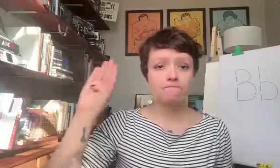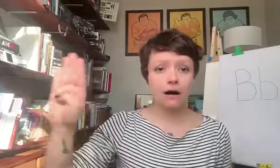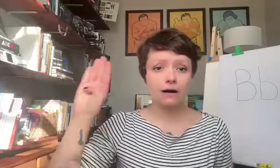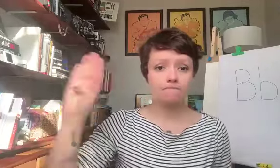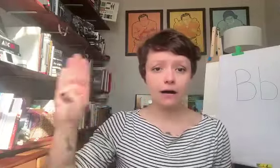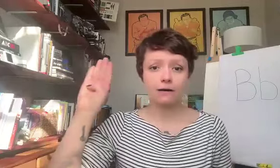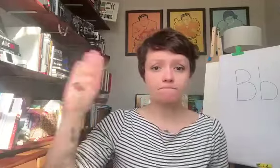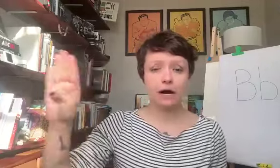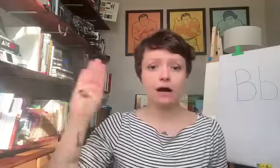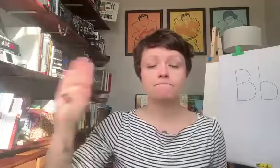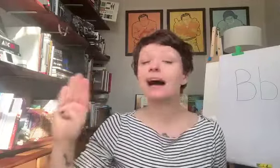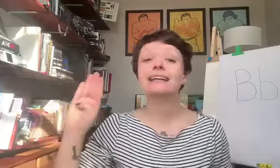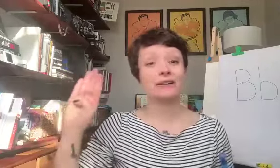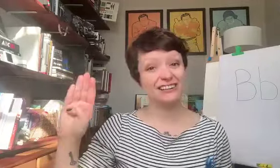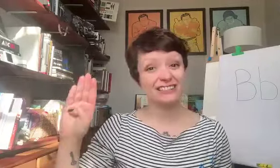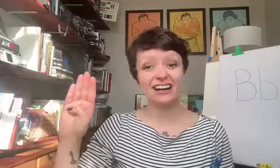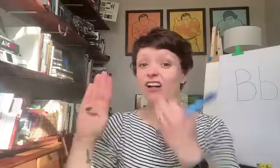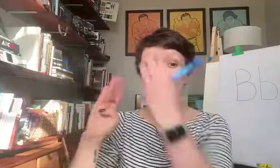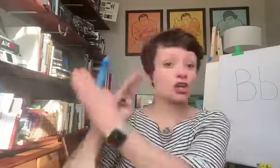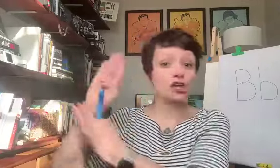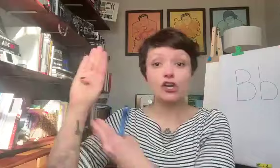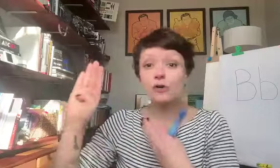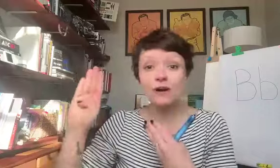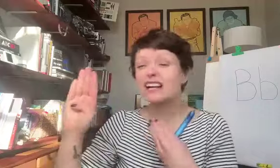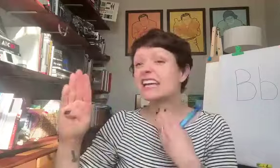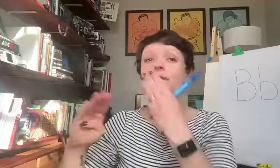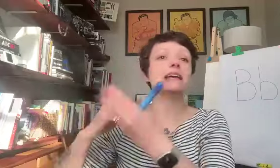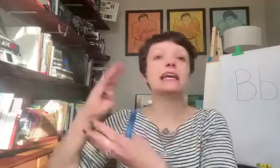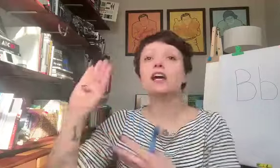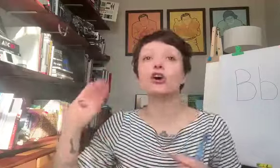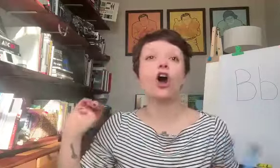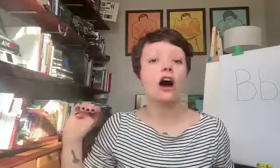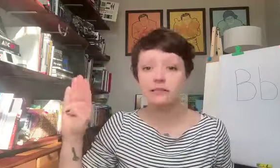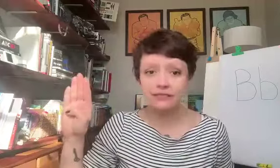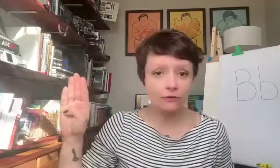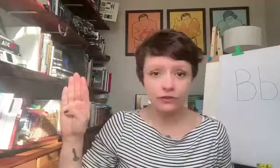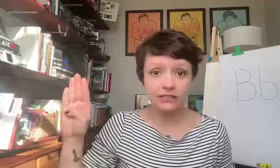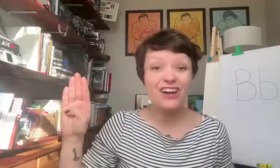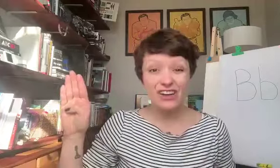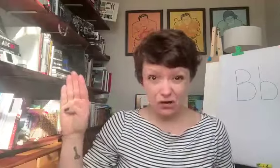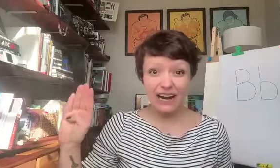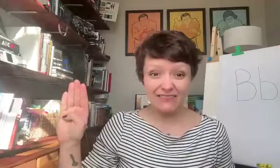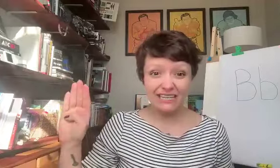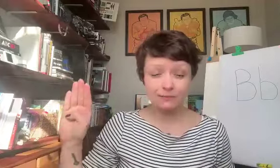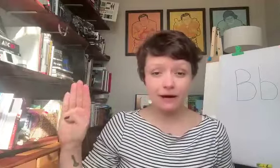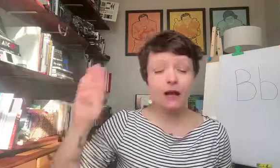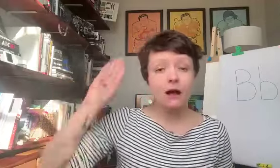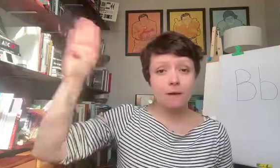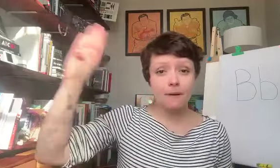B, B, B, B. Now here's the deal. You can be your awesome self with this. You want to have a dance party? B, B, B,